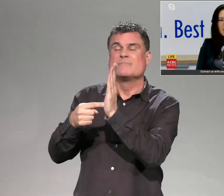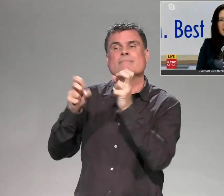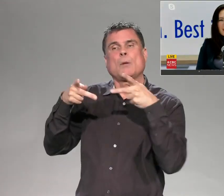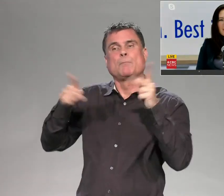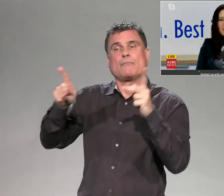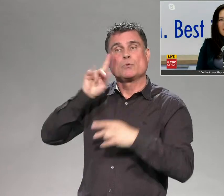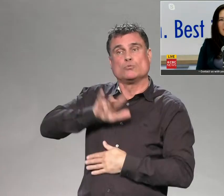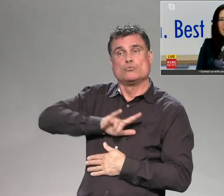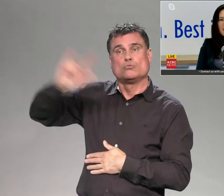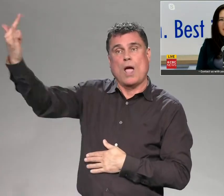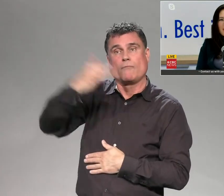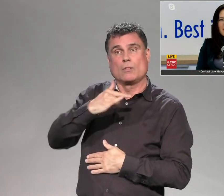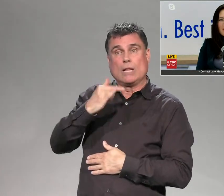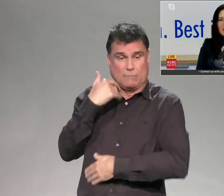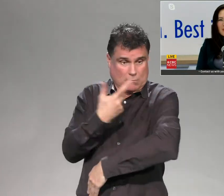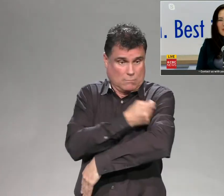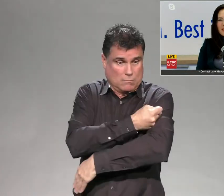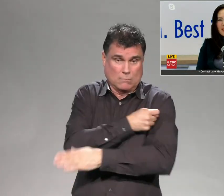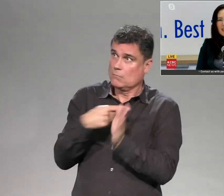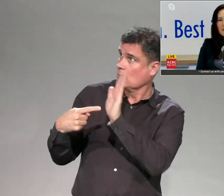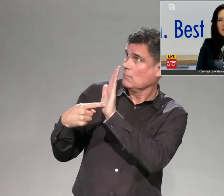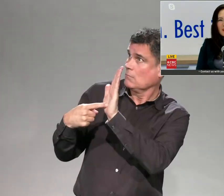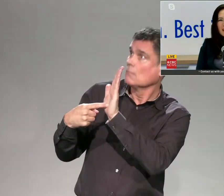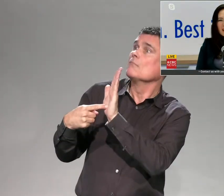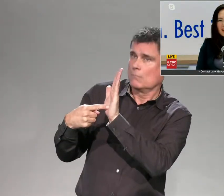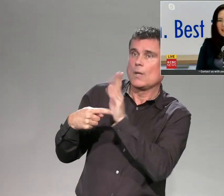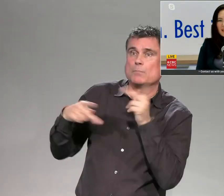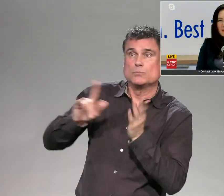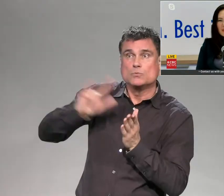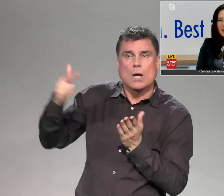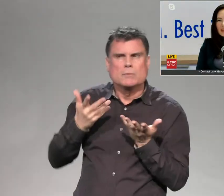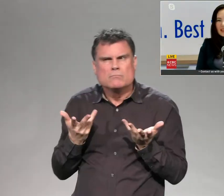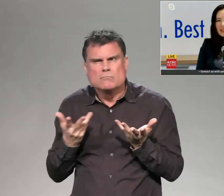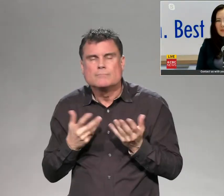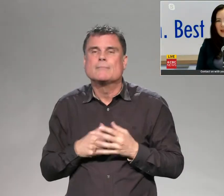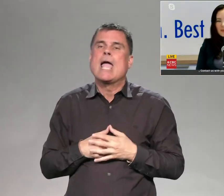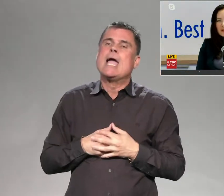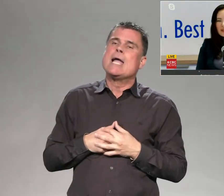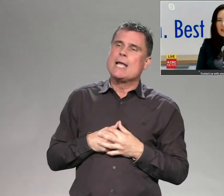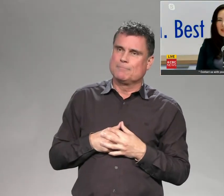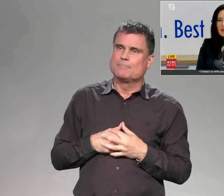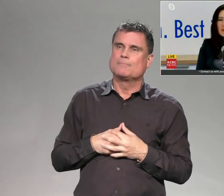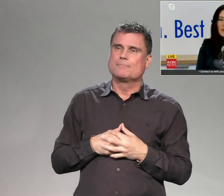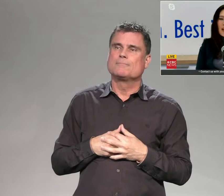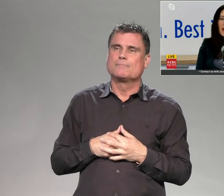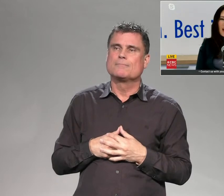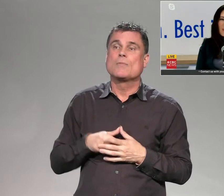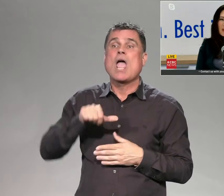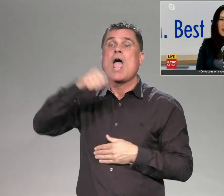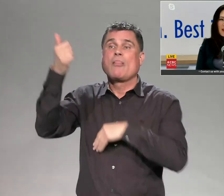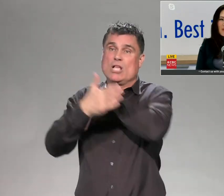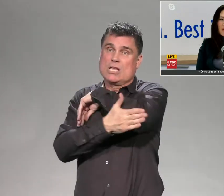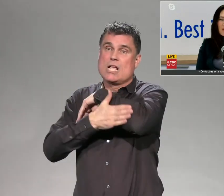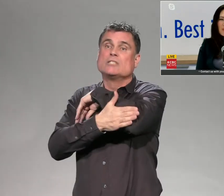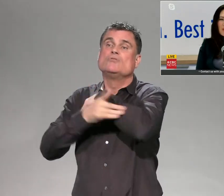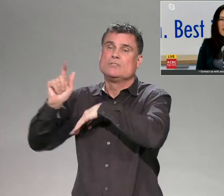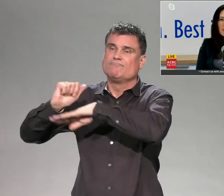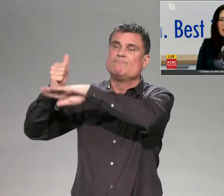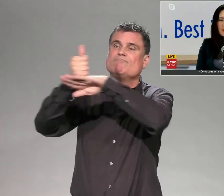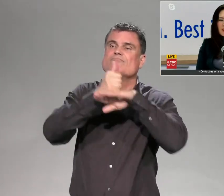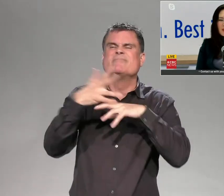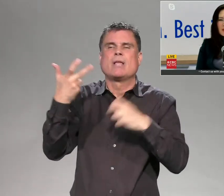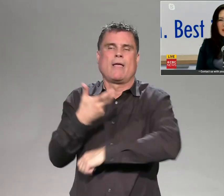that's probably stemming from some of the other countries or settings where there were vaccine passports and such. So right now, in terms